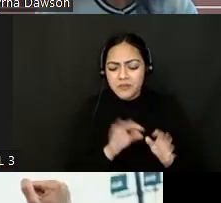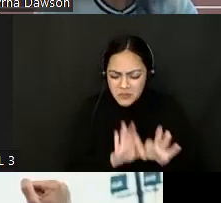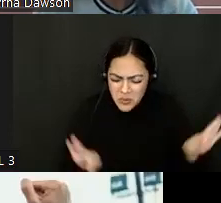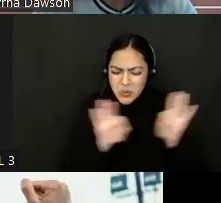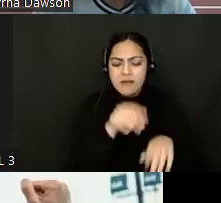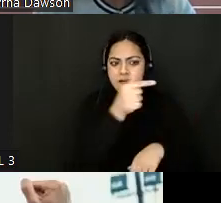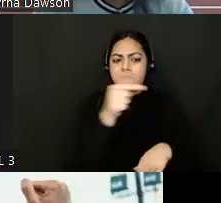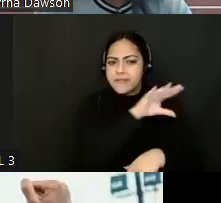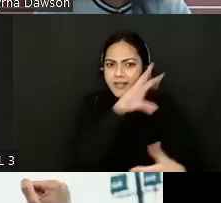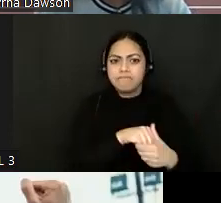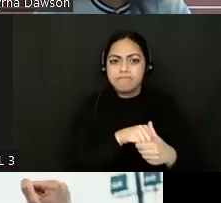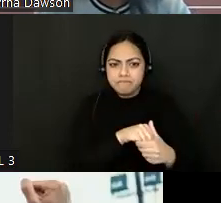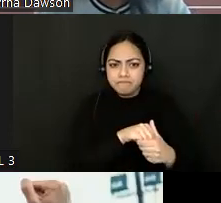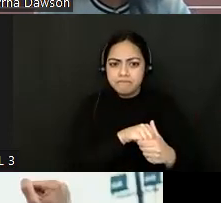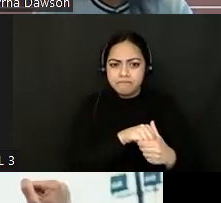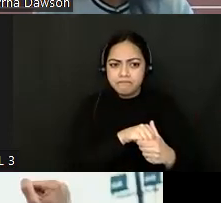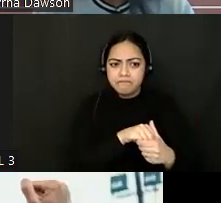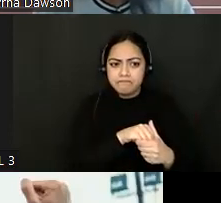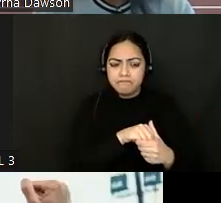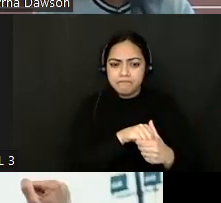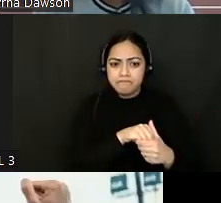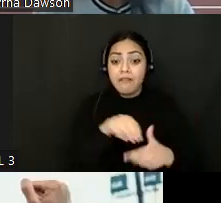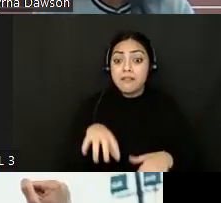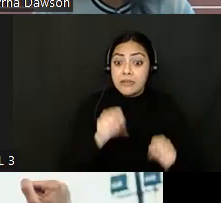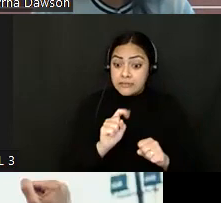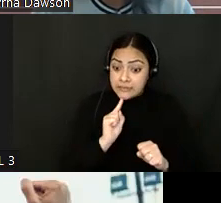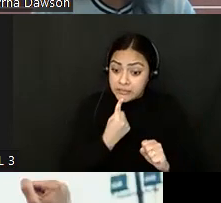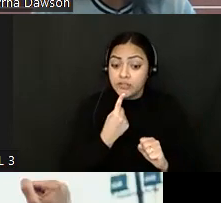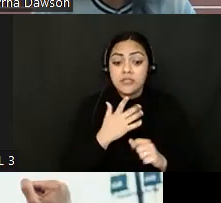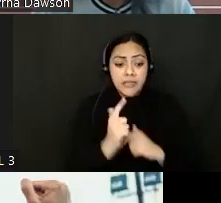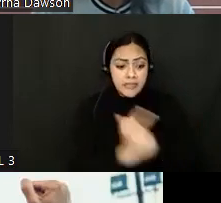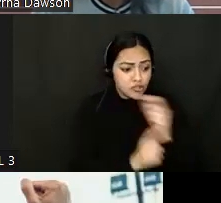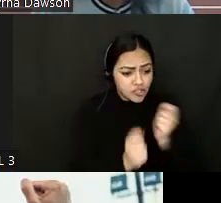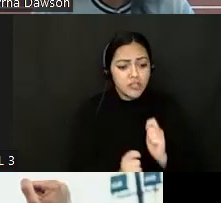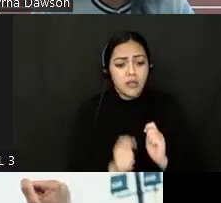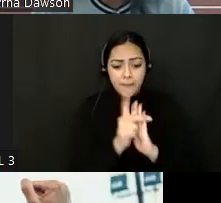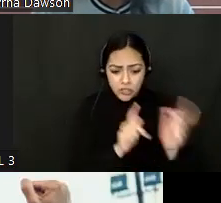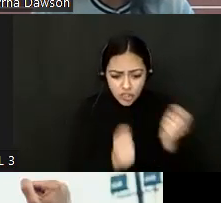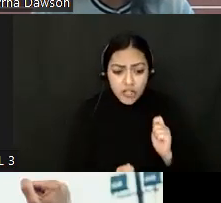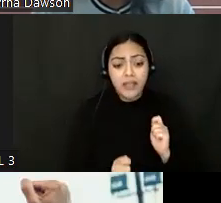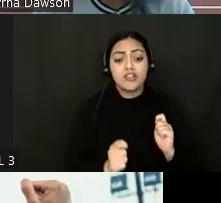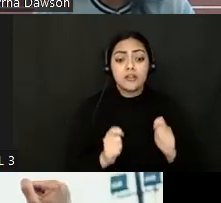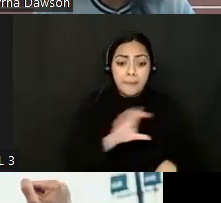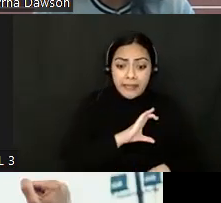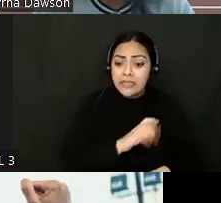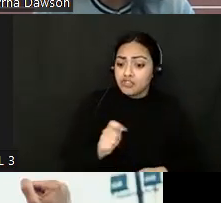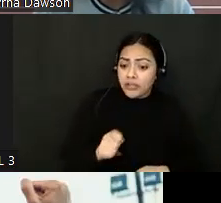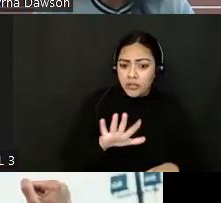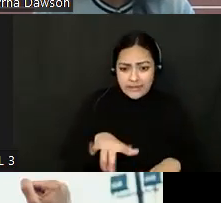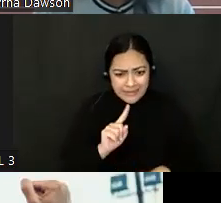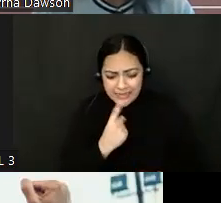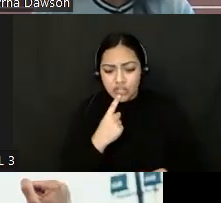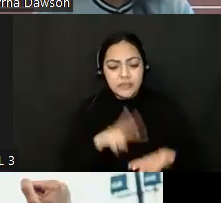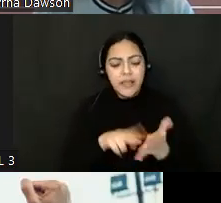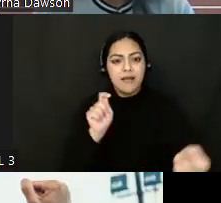Every year, the lack of progress on male violence against women and girls is globally recognized by the United Nations Secretary General.